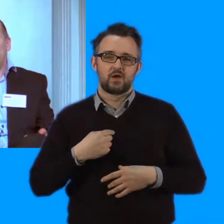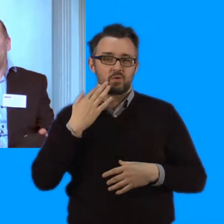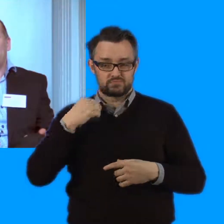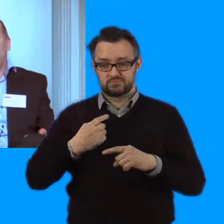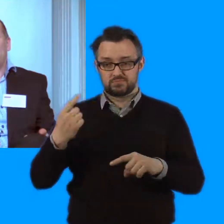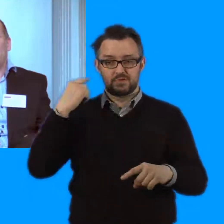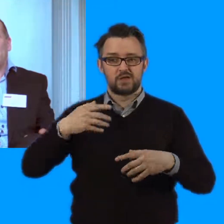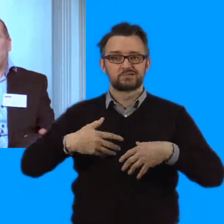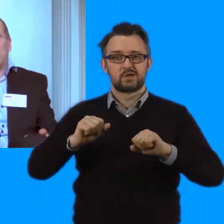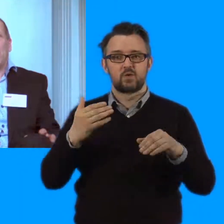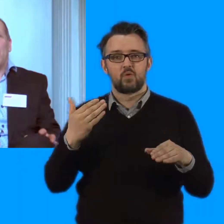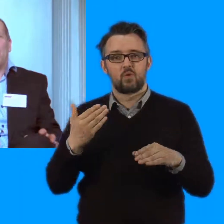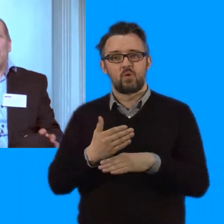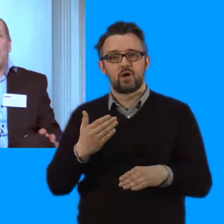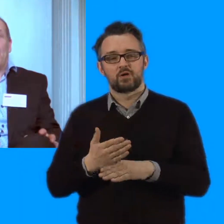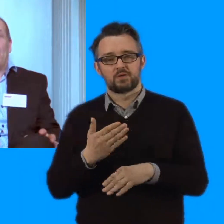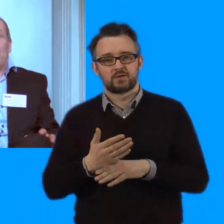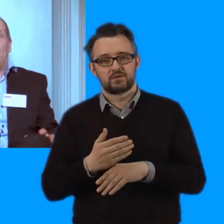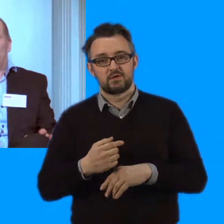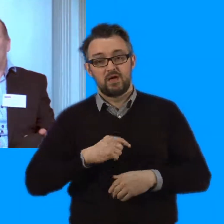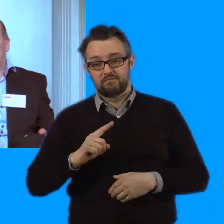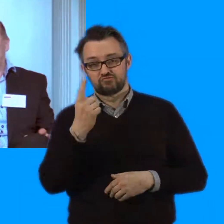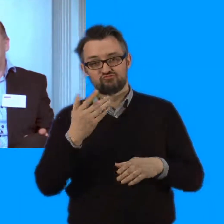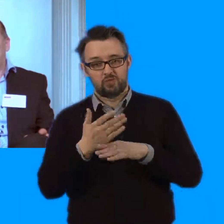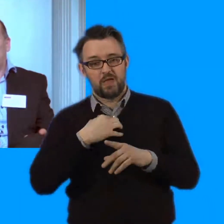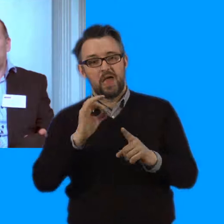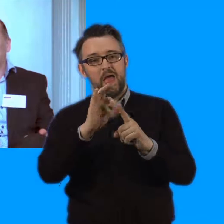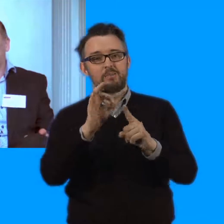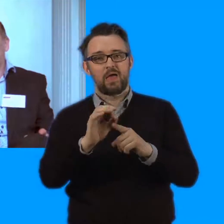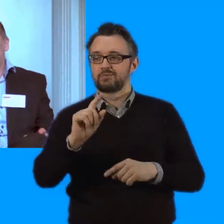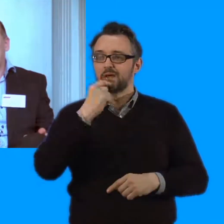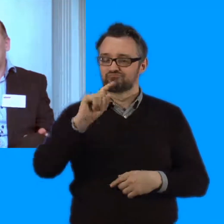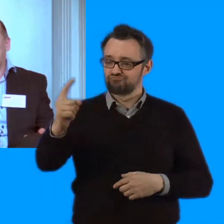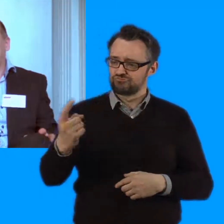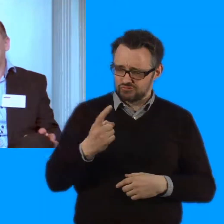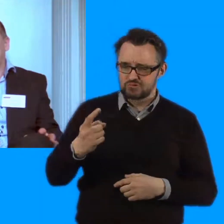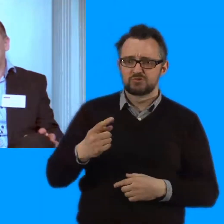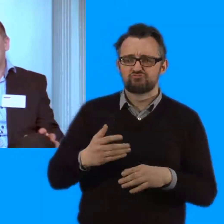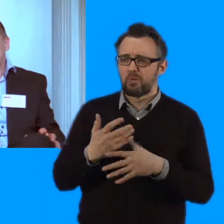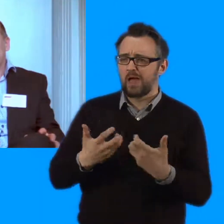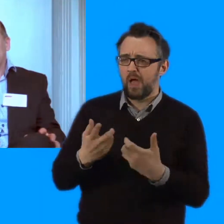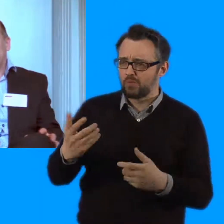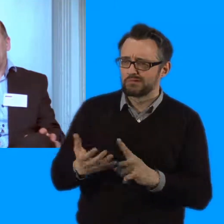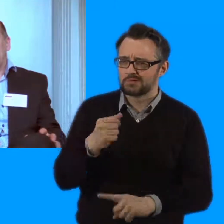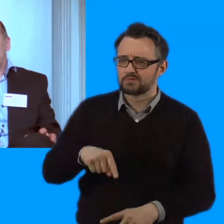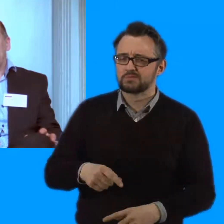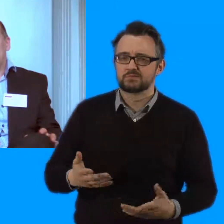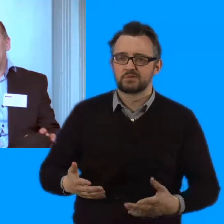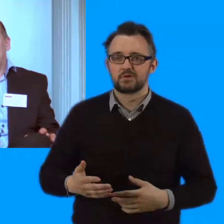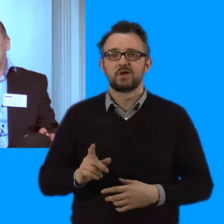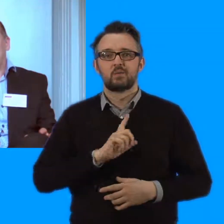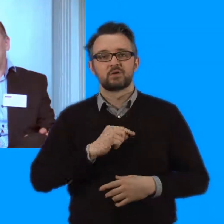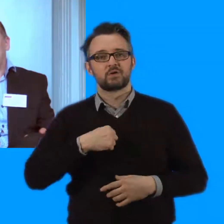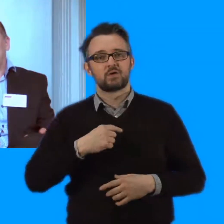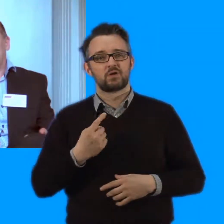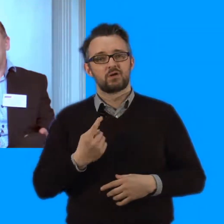When I started work, the first job I applied for, somebody came up to me and said, "How did you get a job here?" And